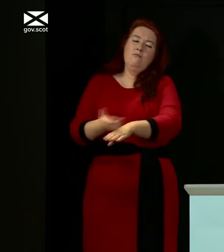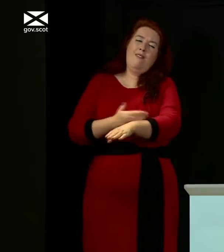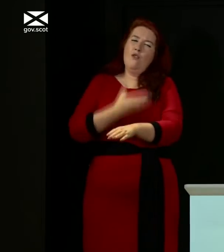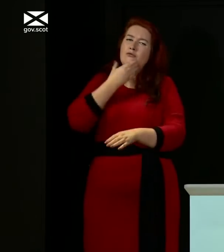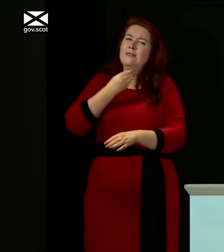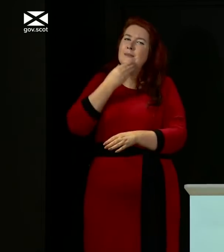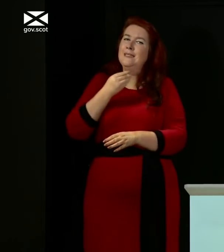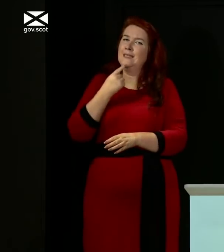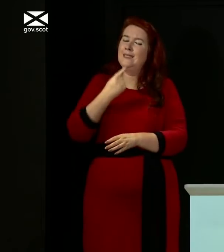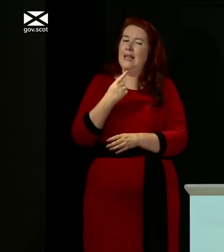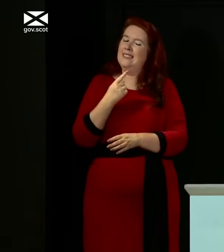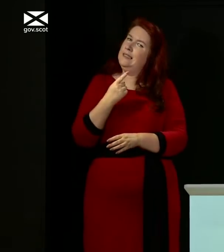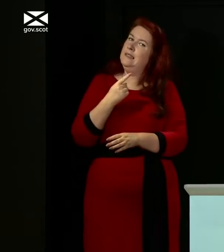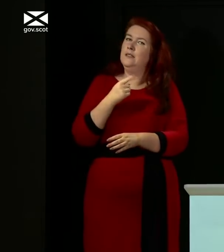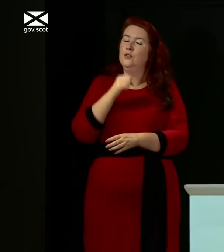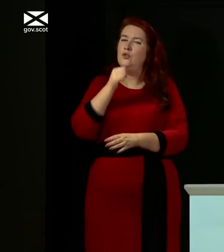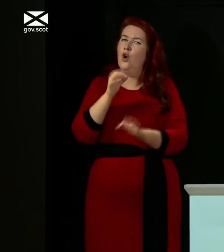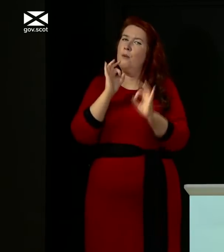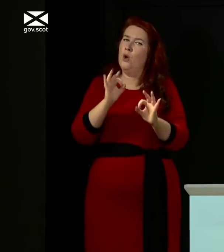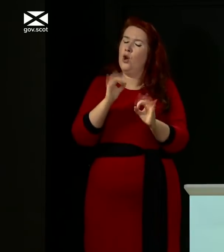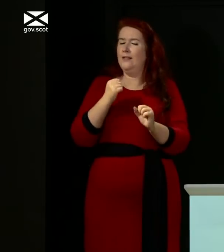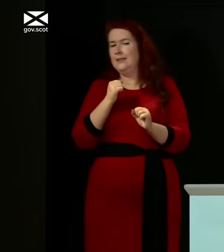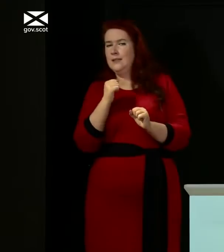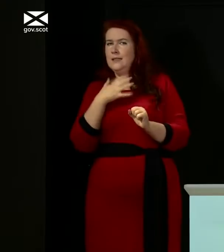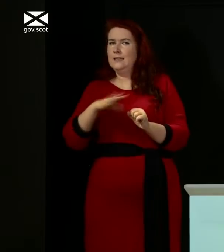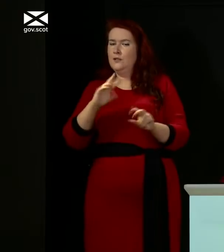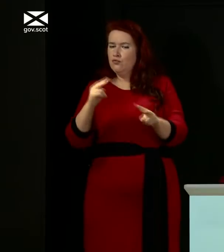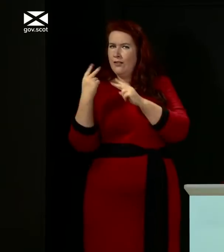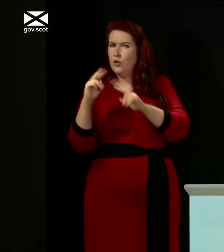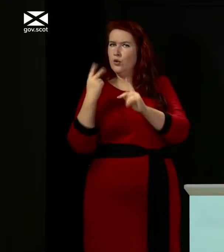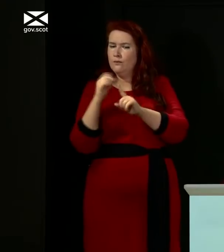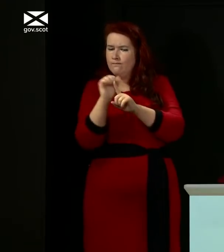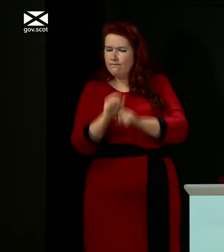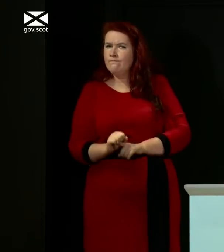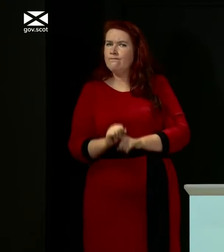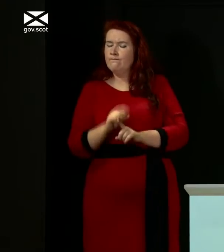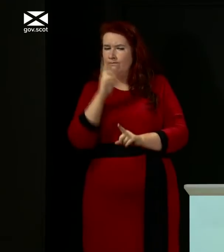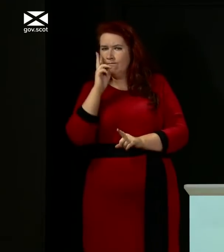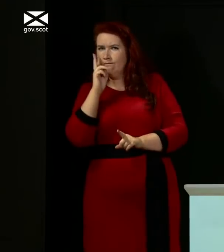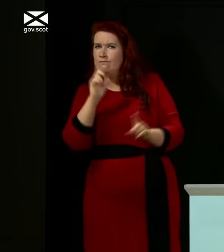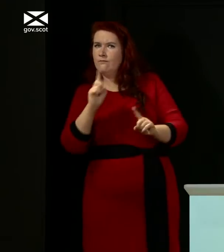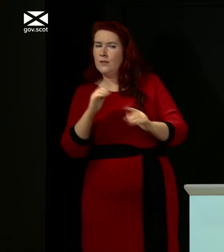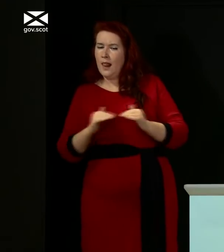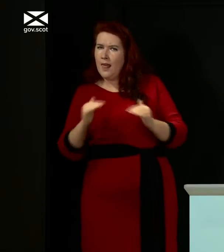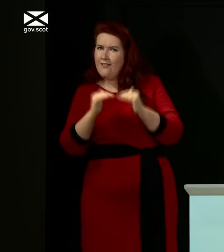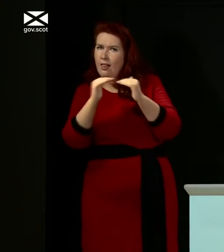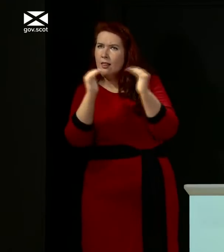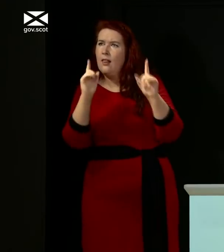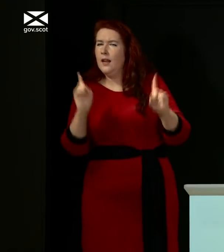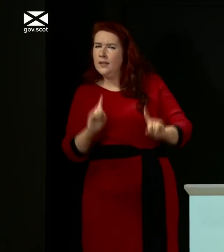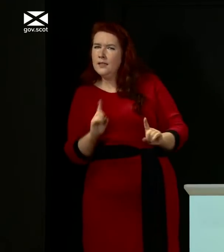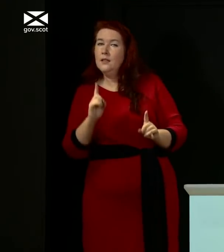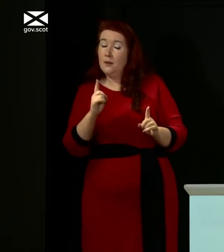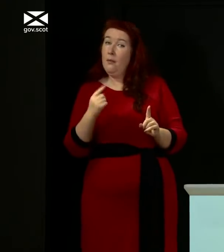Christmas we didn't think it was working perfectly, so we were going to be reviewing the levels and the content of the levels. But broadly, we thought we had an